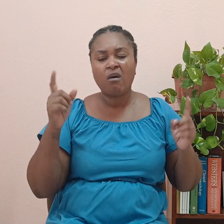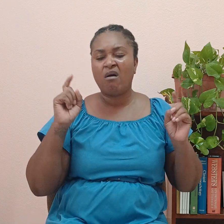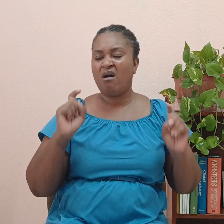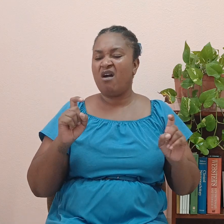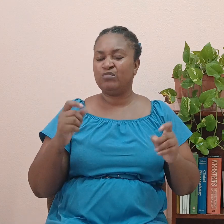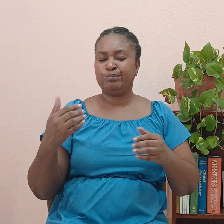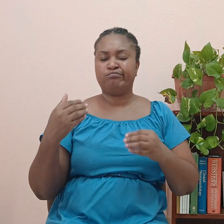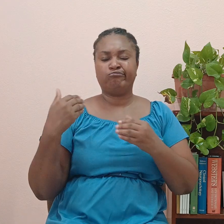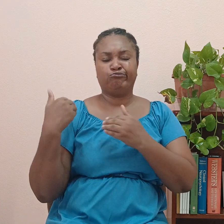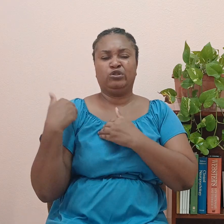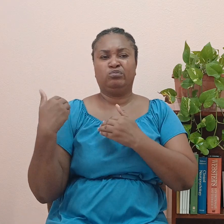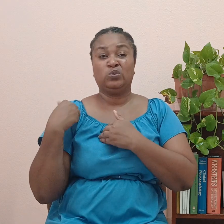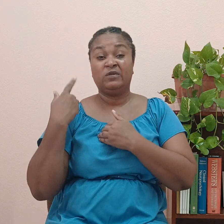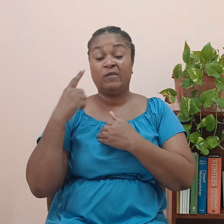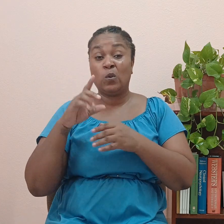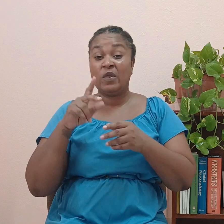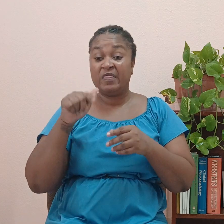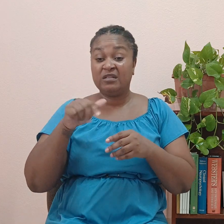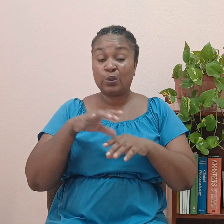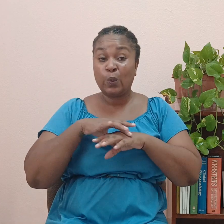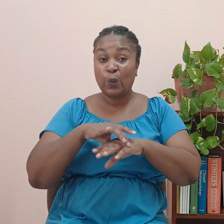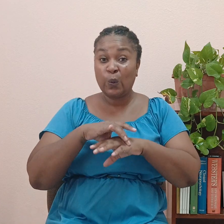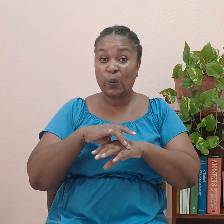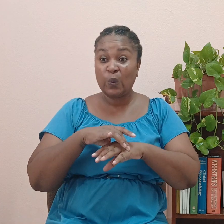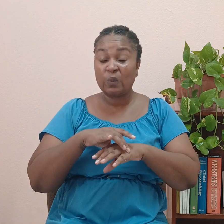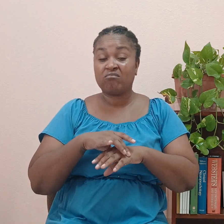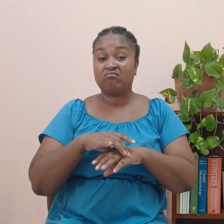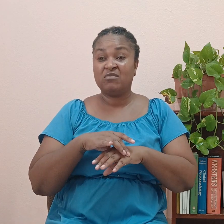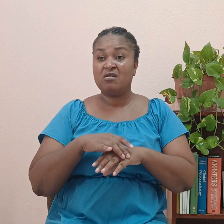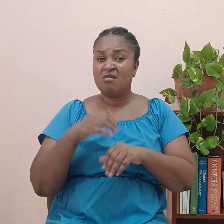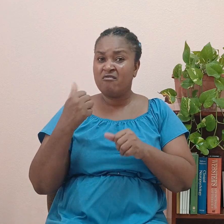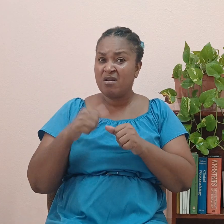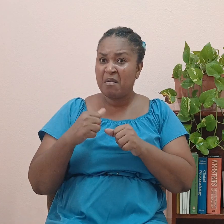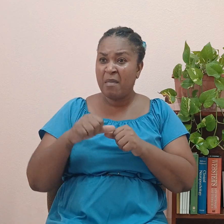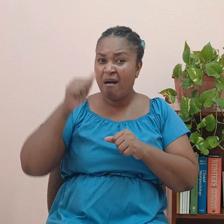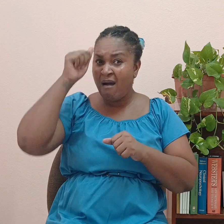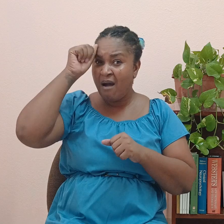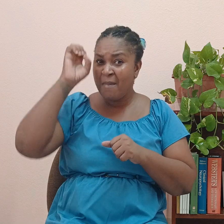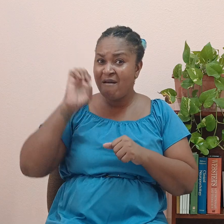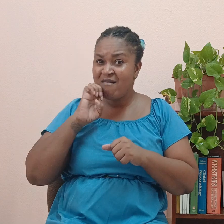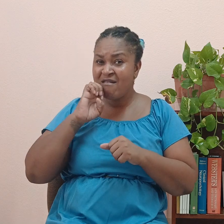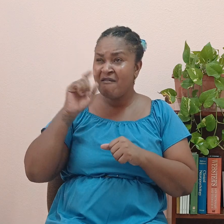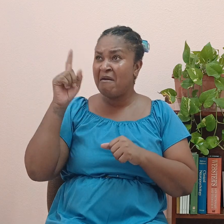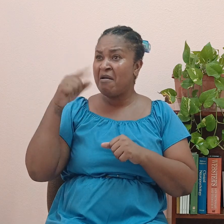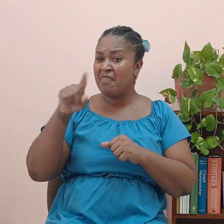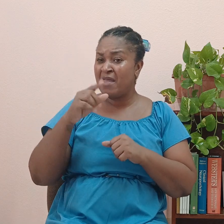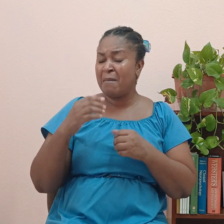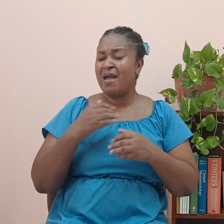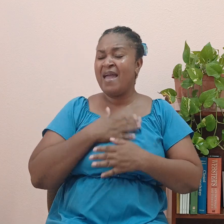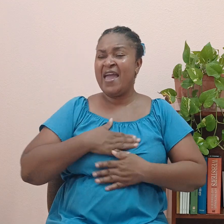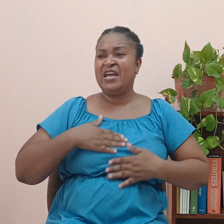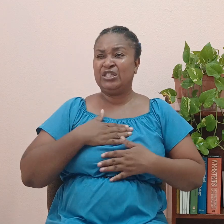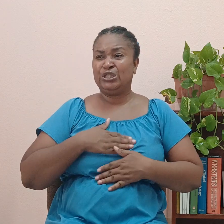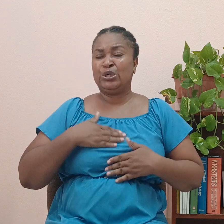planet that Adam and Eve enjoyed before their disobedience in Genesis